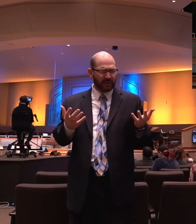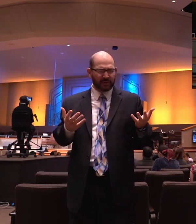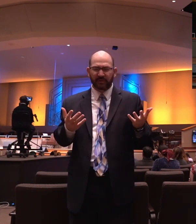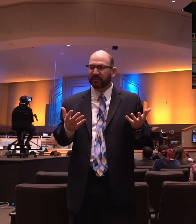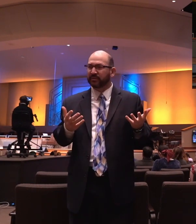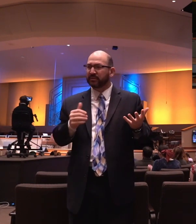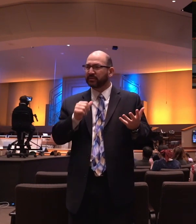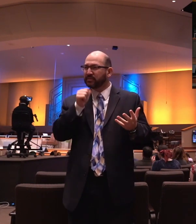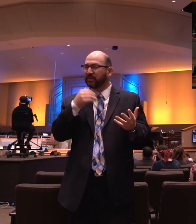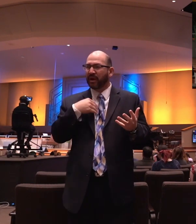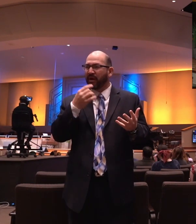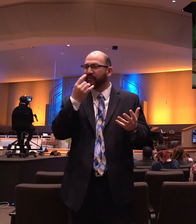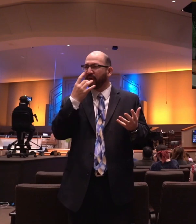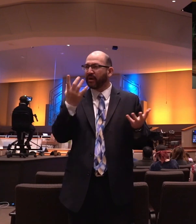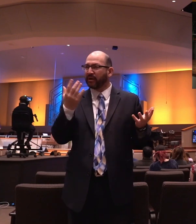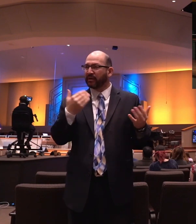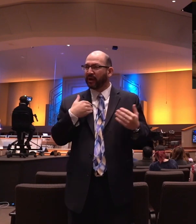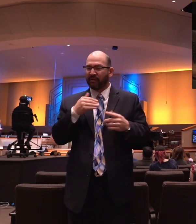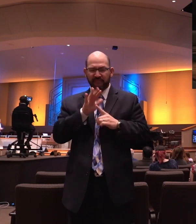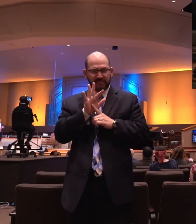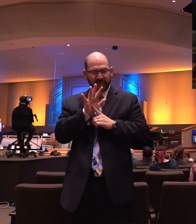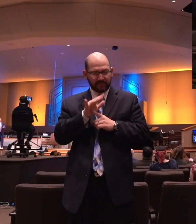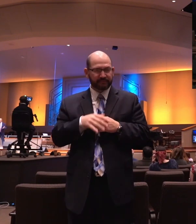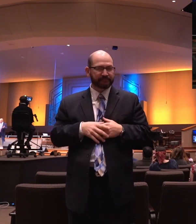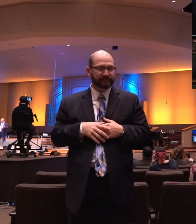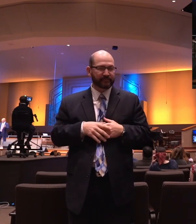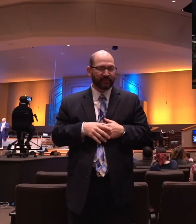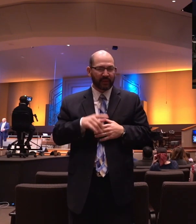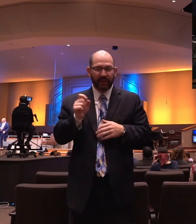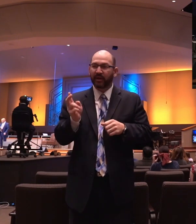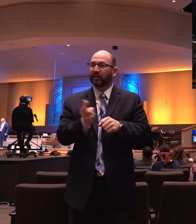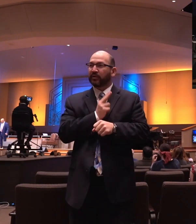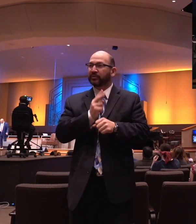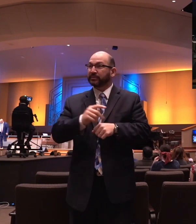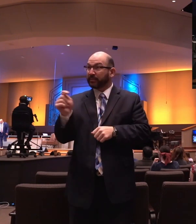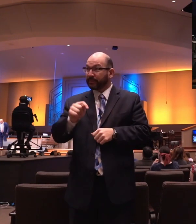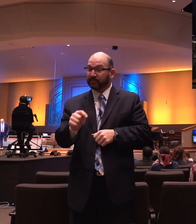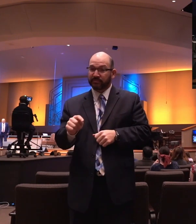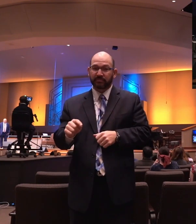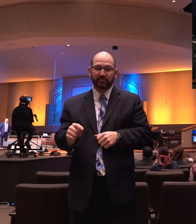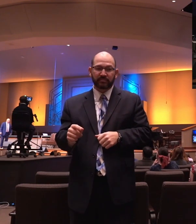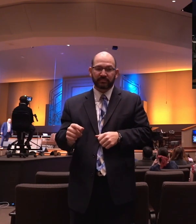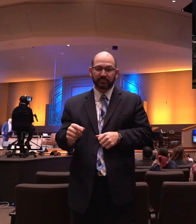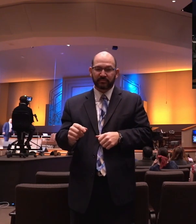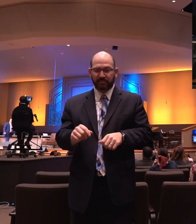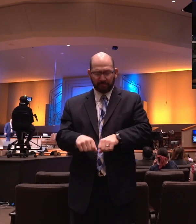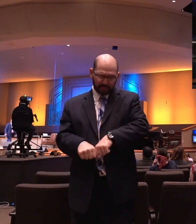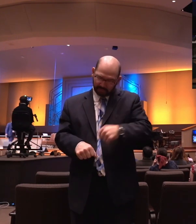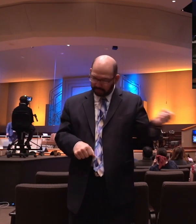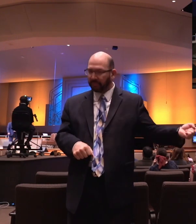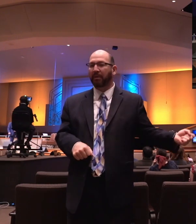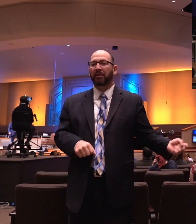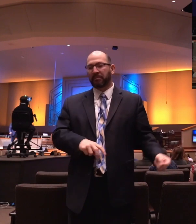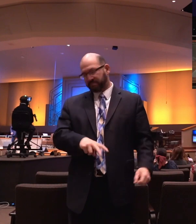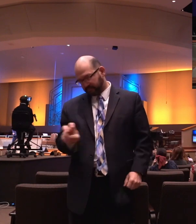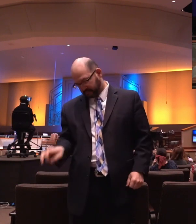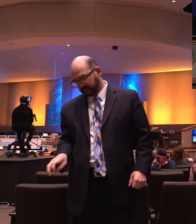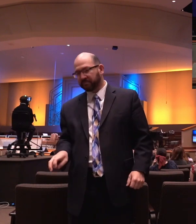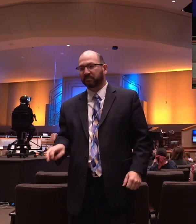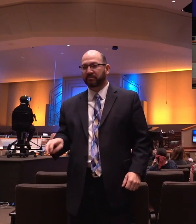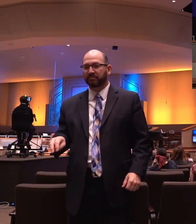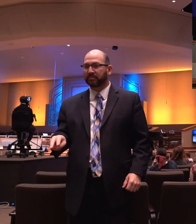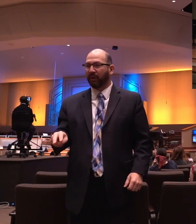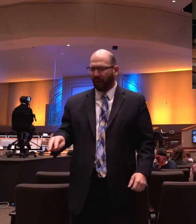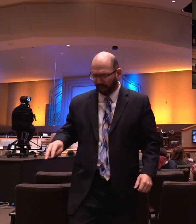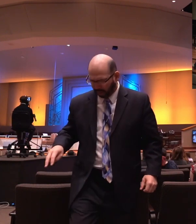lights. They have candles. And he has to use the bathroom. So he throws the covers off, steps out of bed and goes,